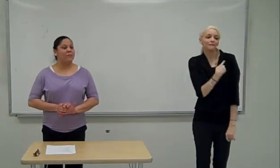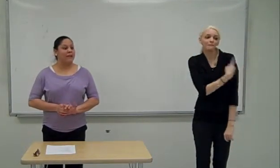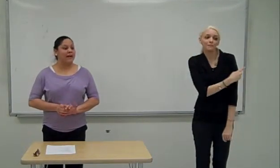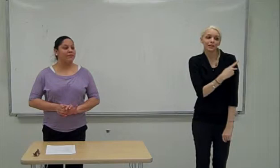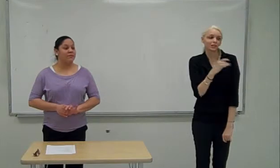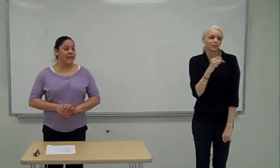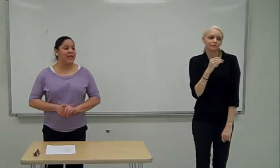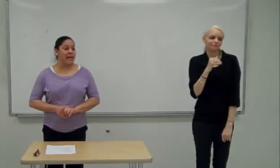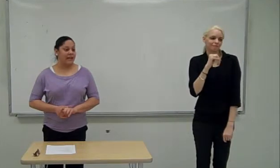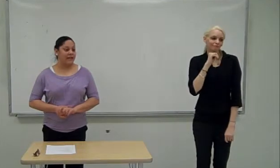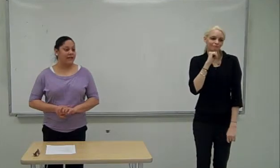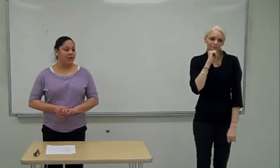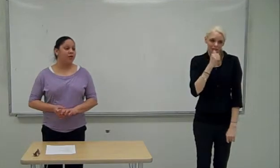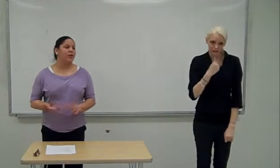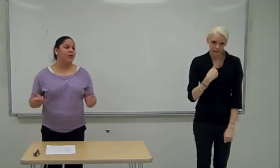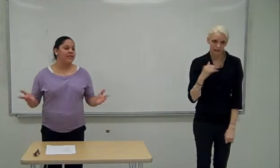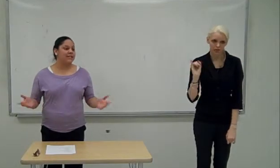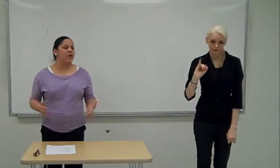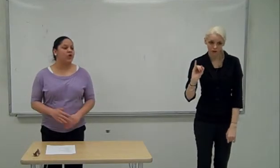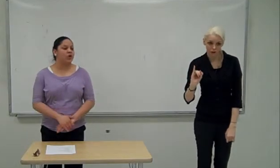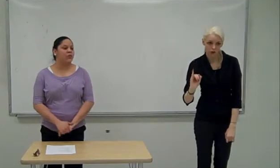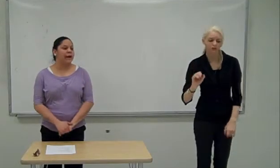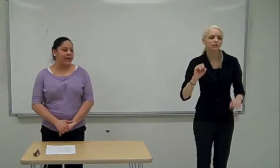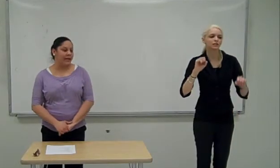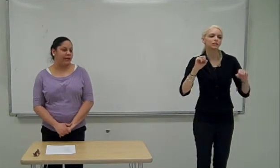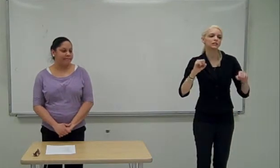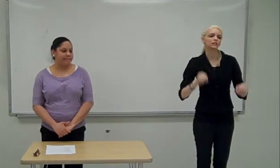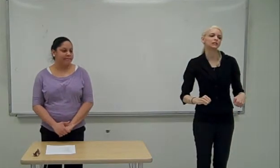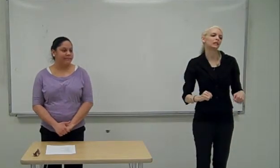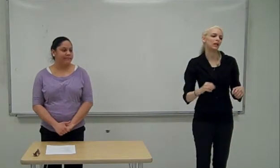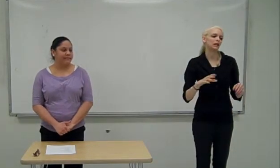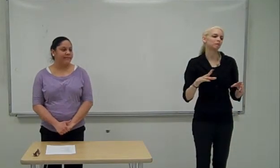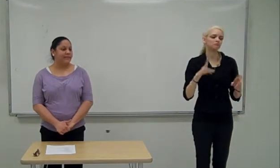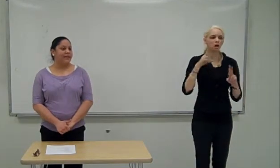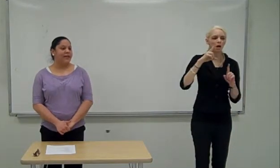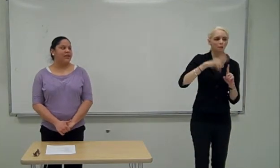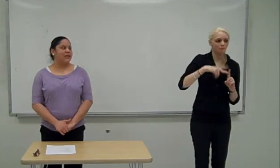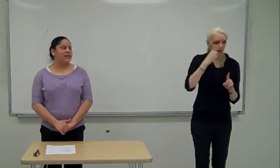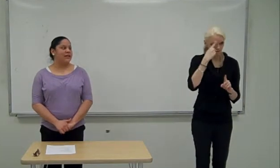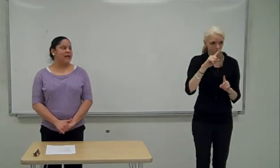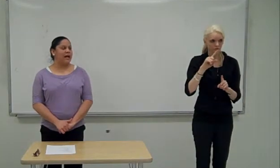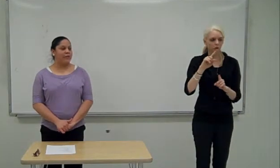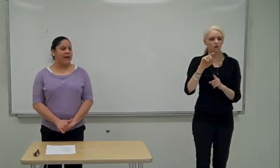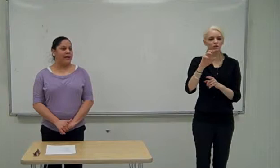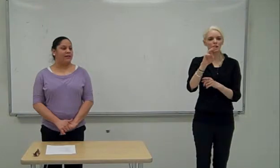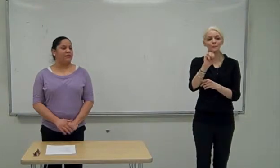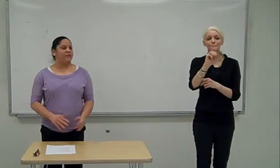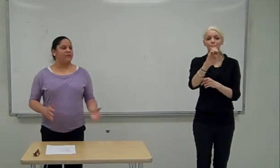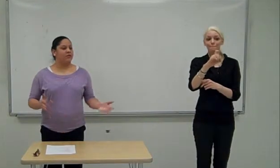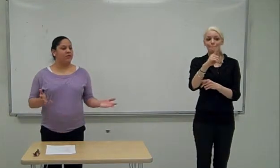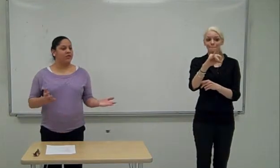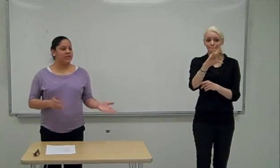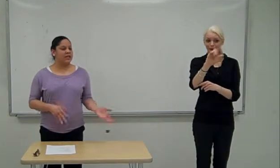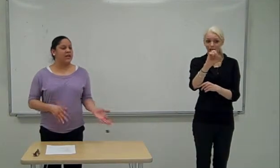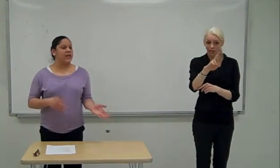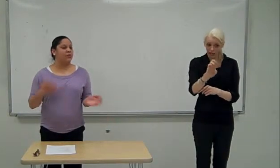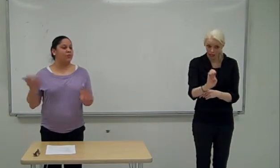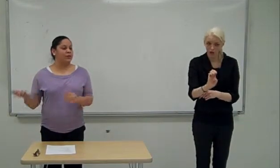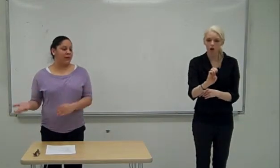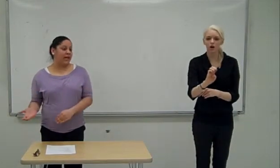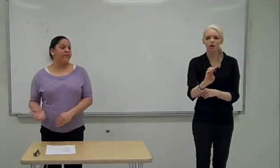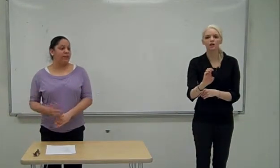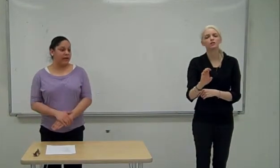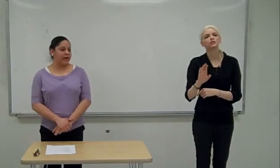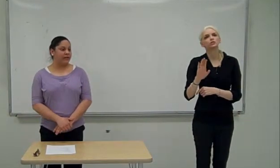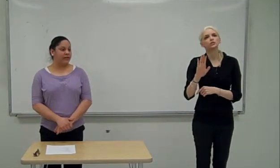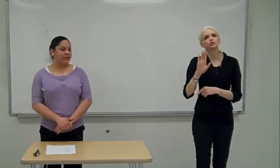have them apply for Medicaid, or what is now called Obamacare. So that way, their stay there would